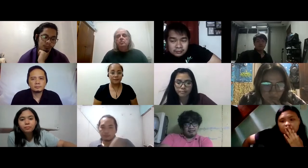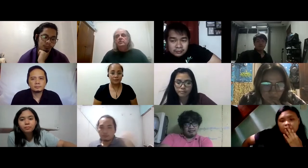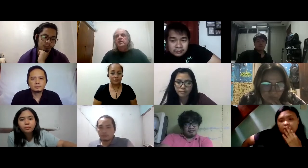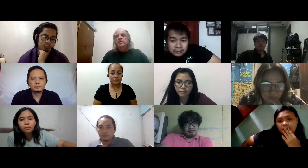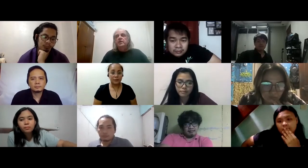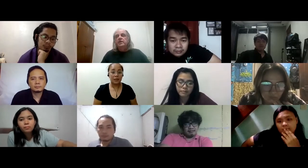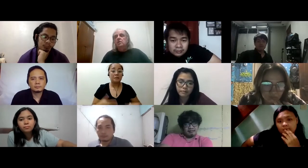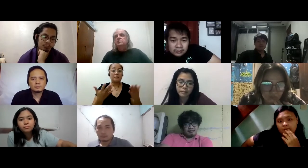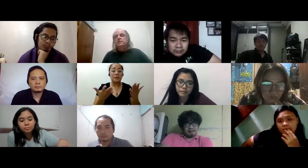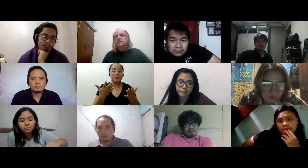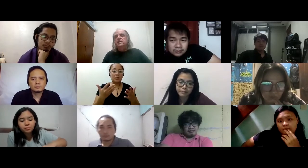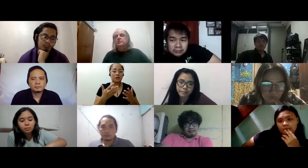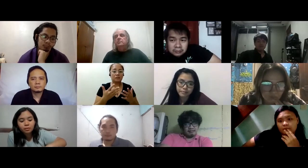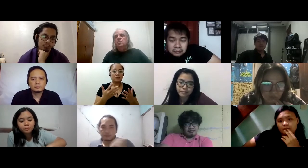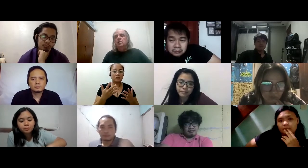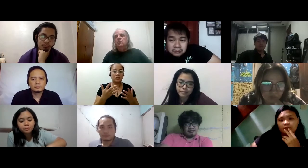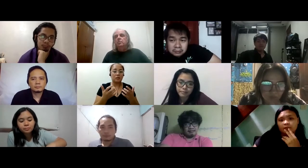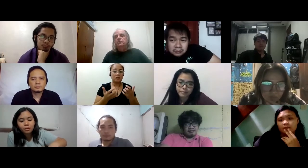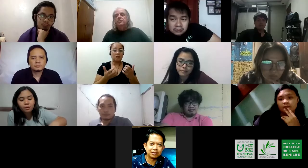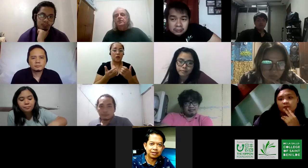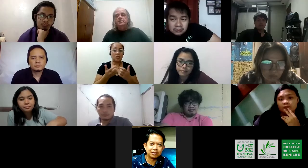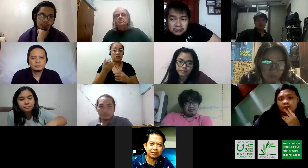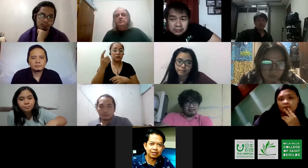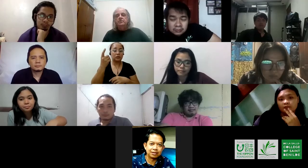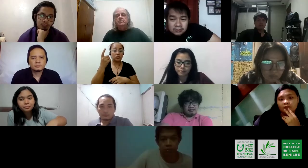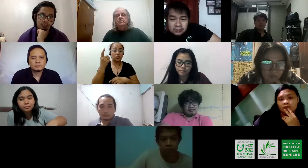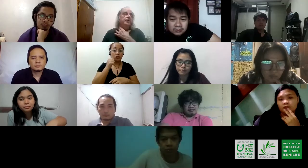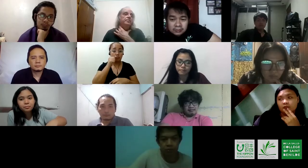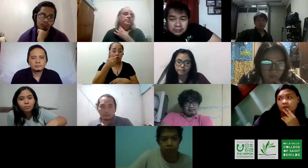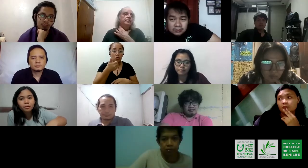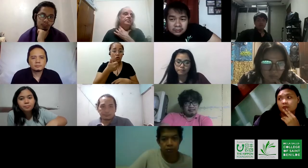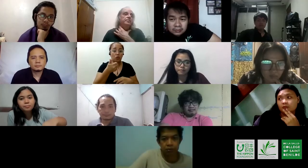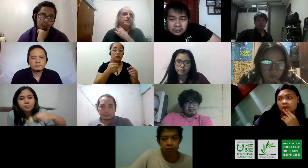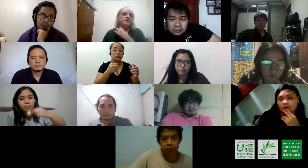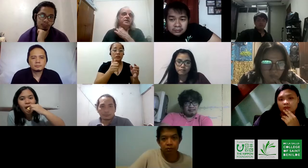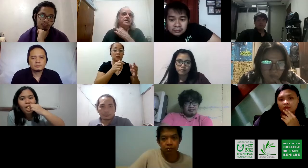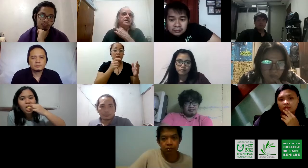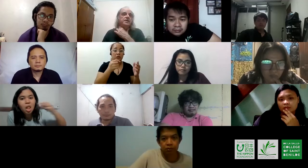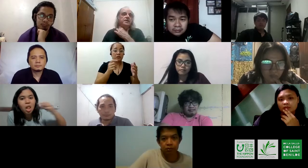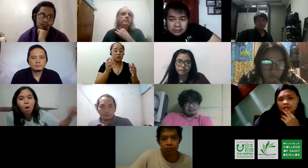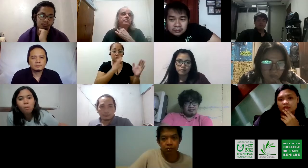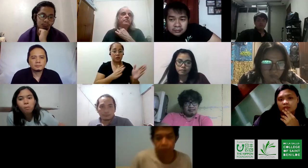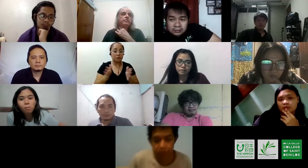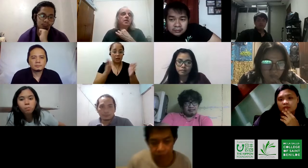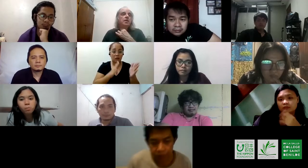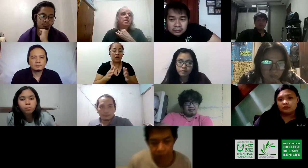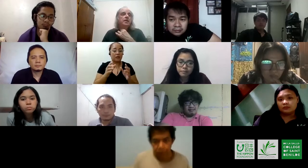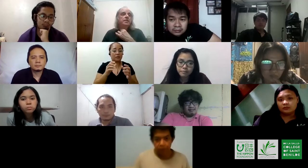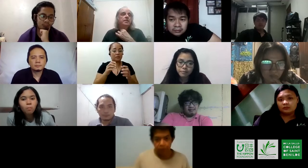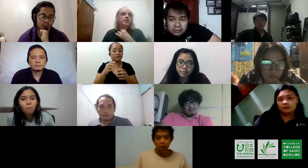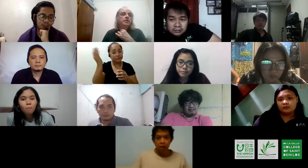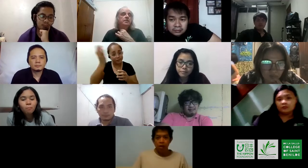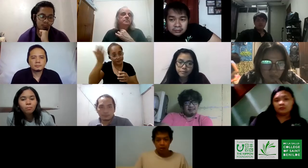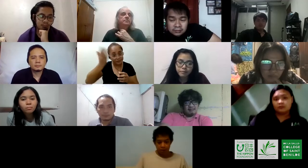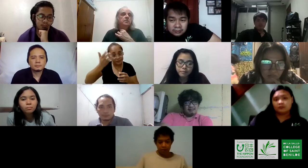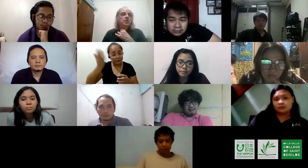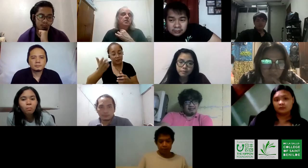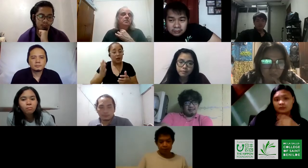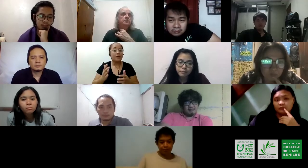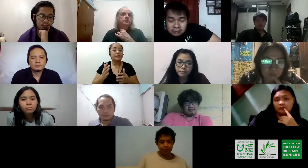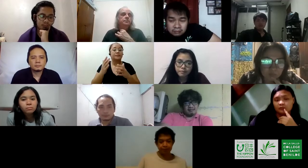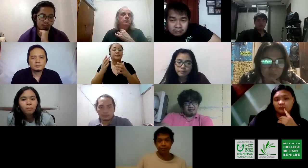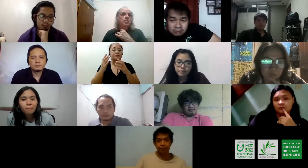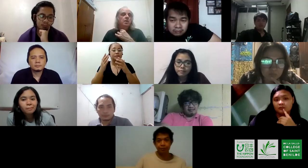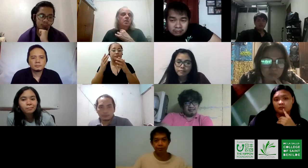probably it will take most of the day tomorrow with your to prepare and make your presentation. And then